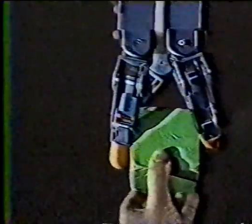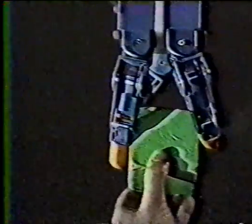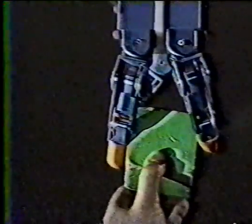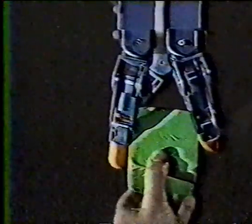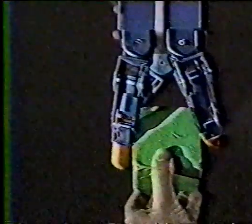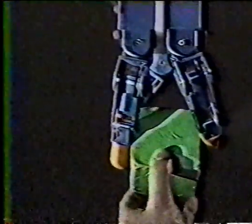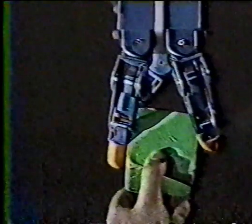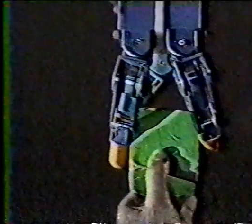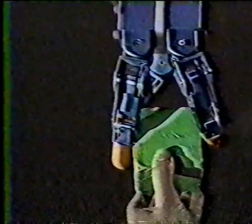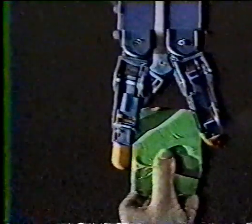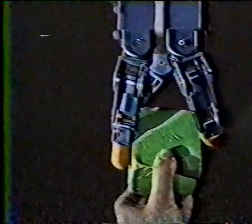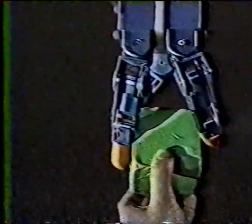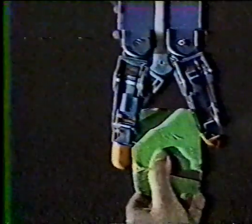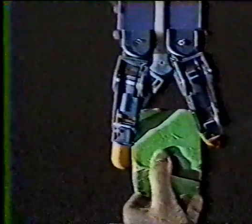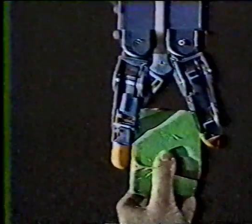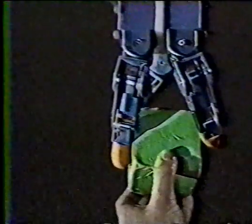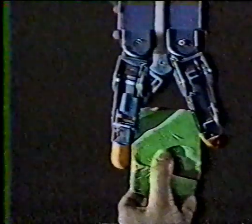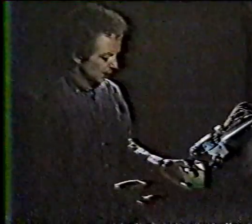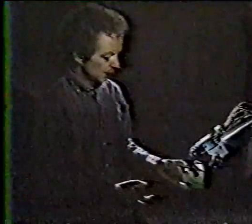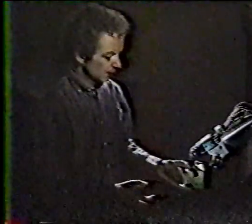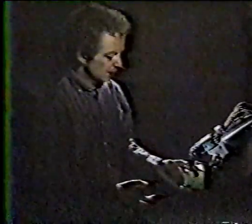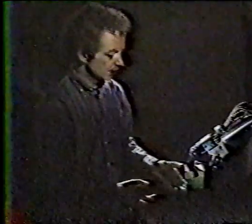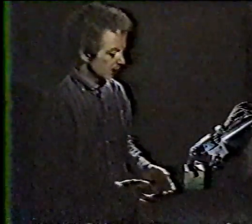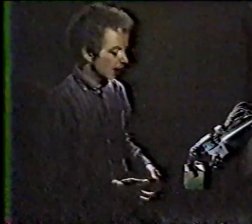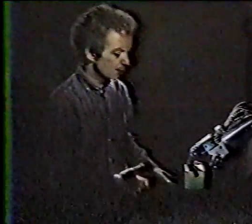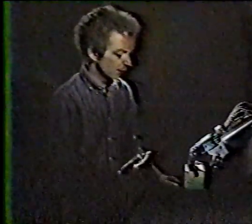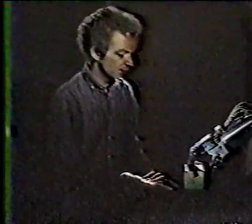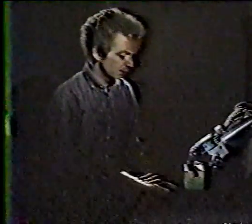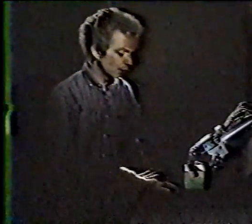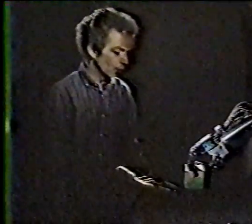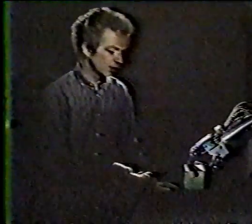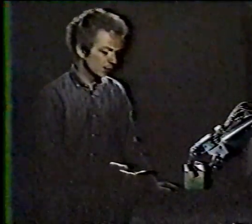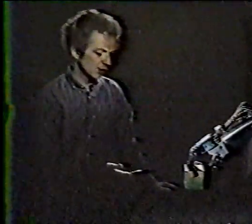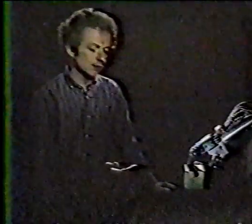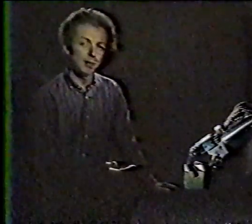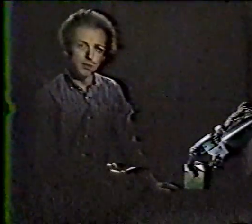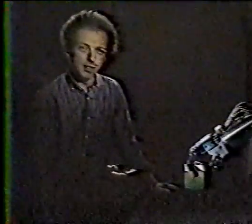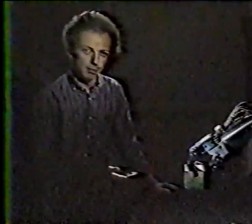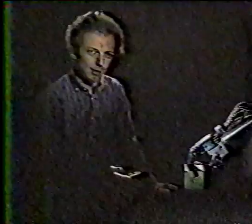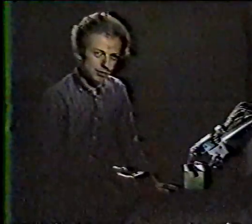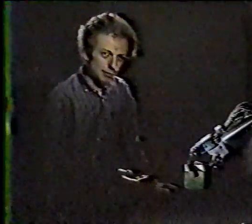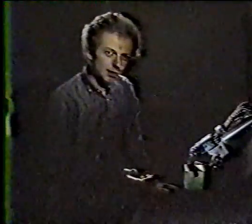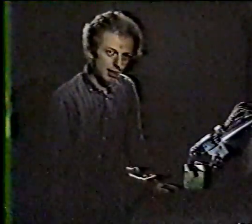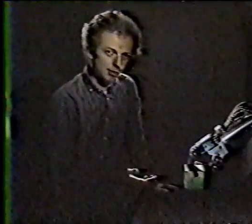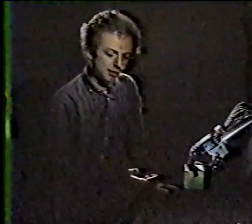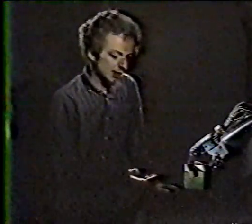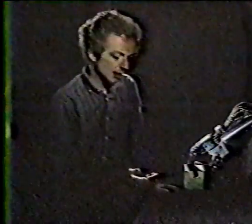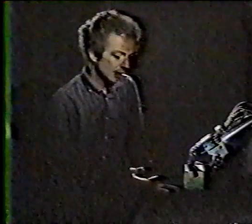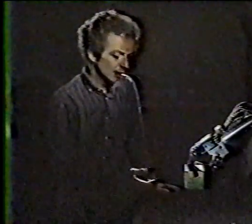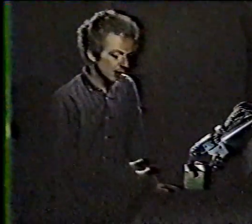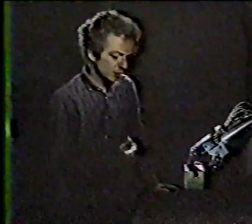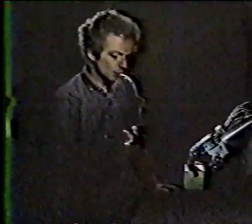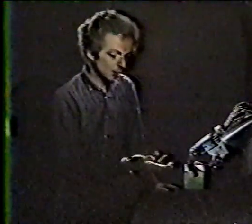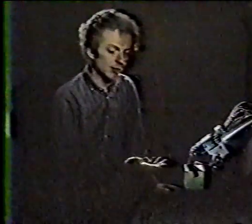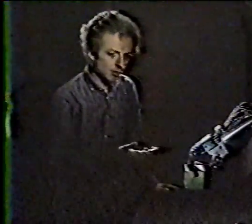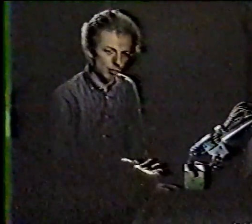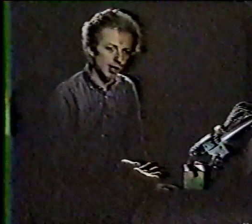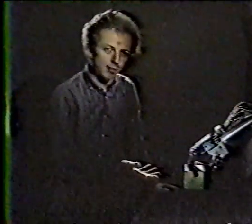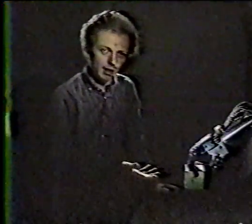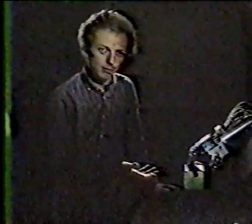will get from its own vision system. So this is the type of work that puts us maybe a step closer to being able to say to the robot, go grab the object,